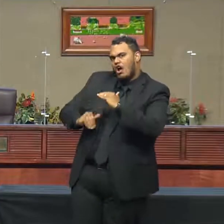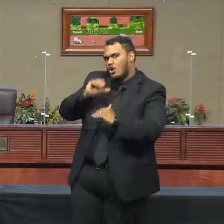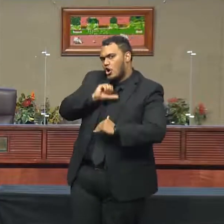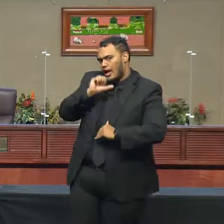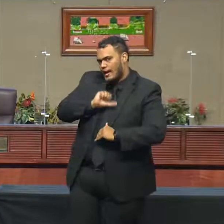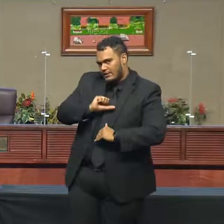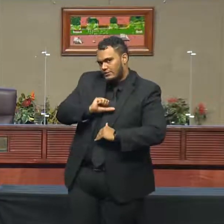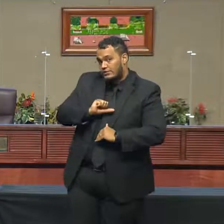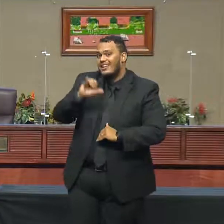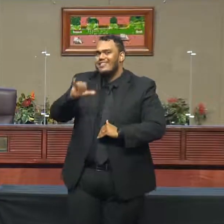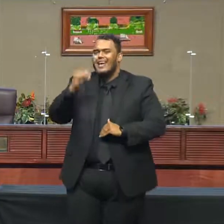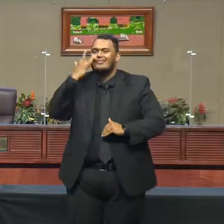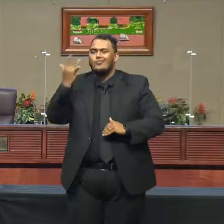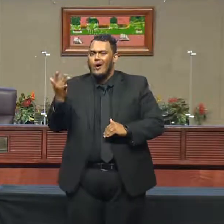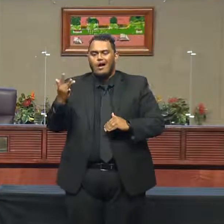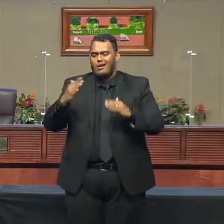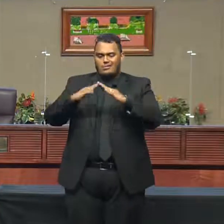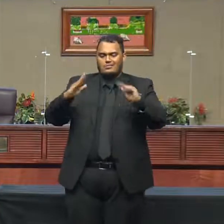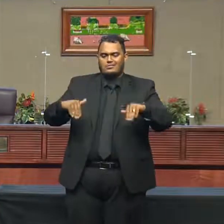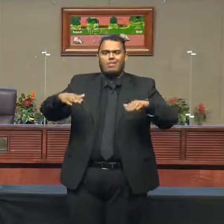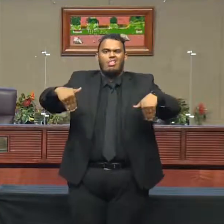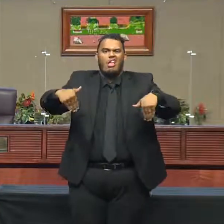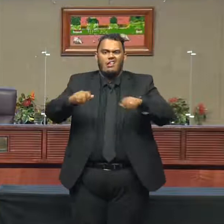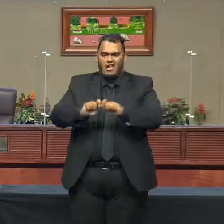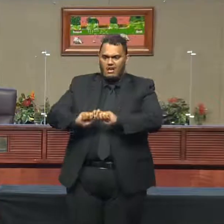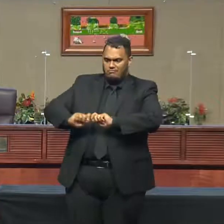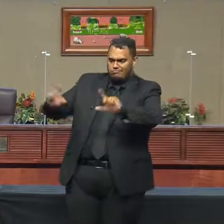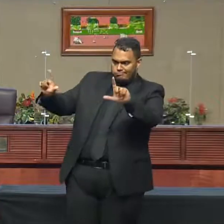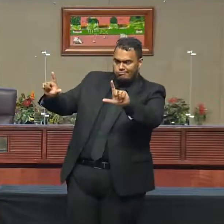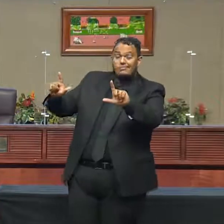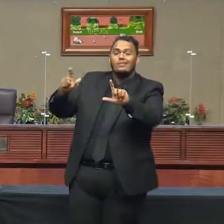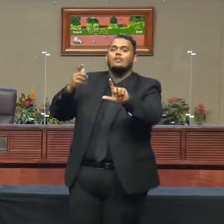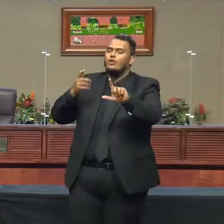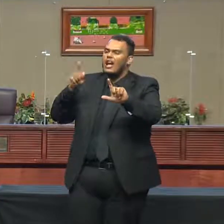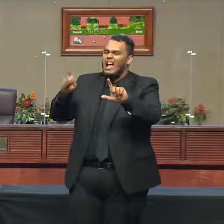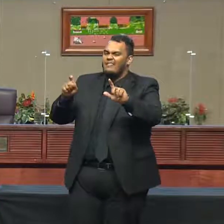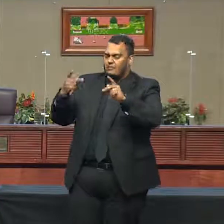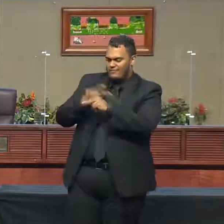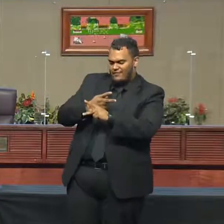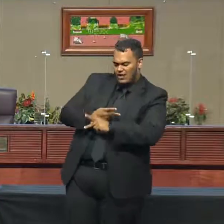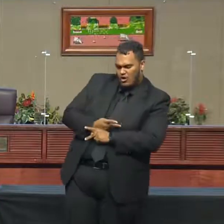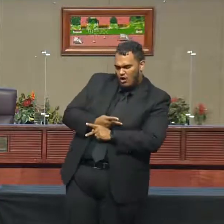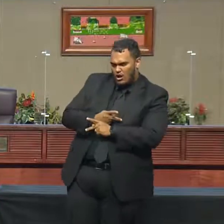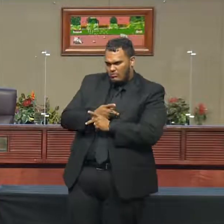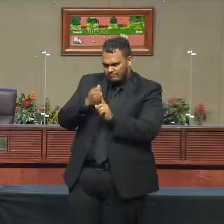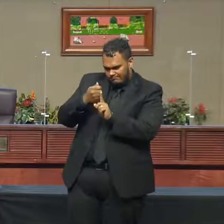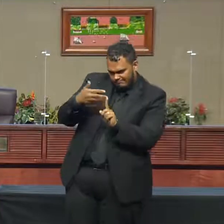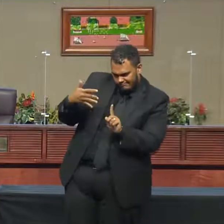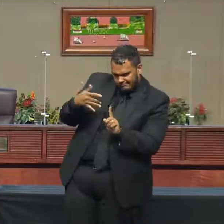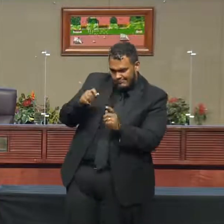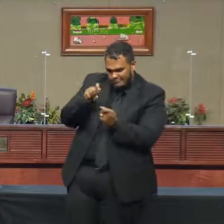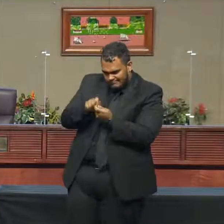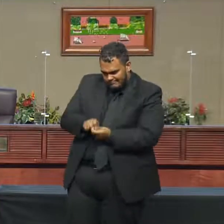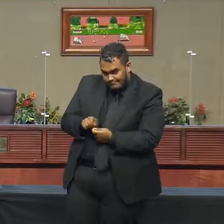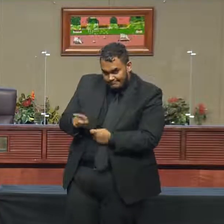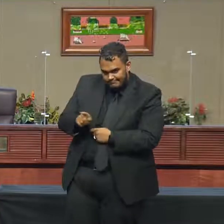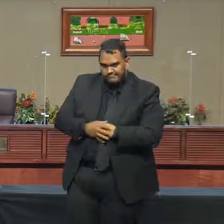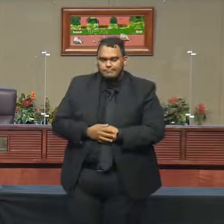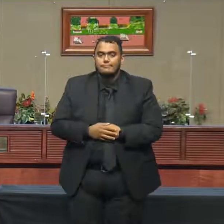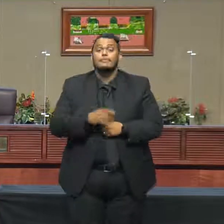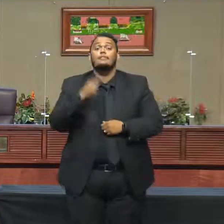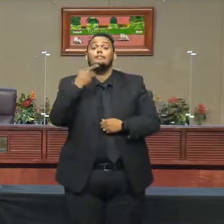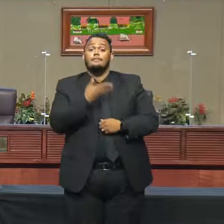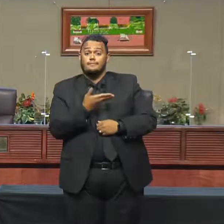cannot open yet, because they have to work with those small details. As the mayor mentioned to you, all the appointments that were